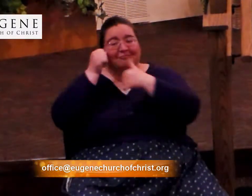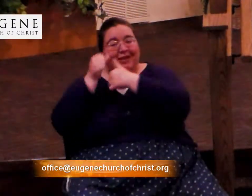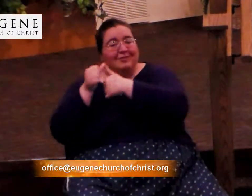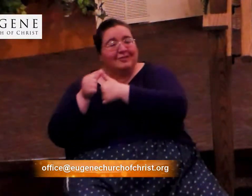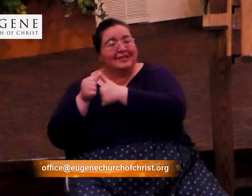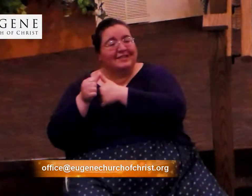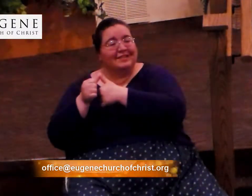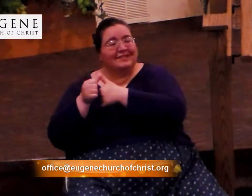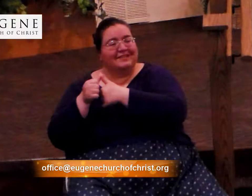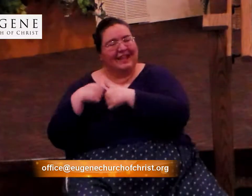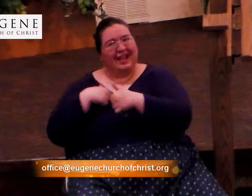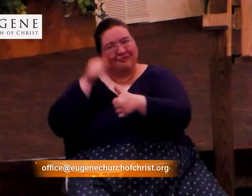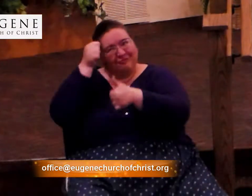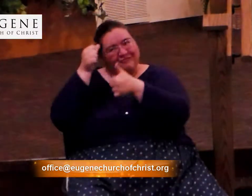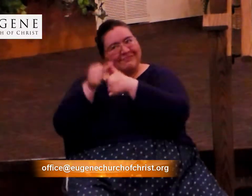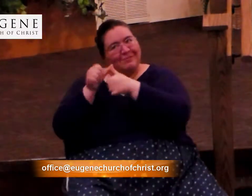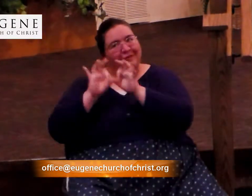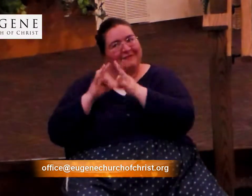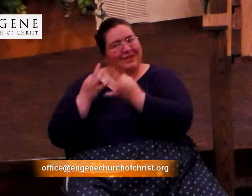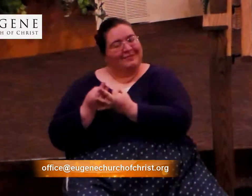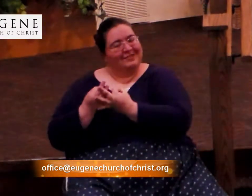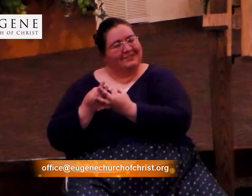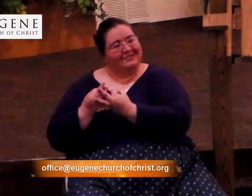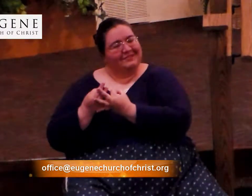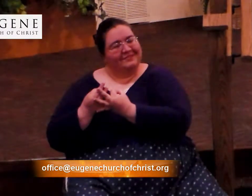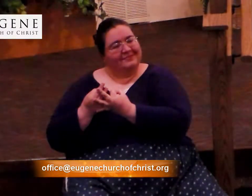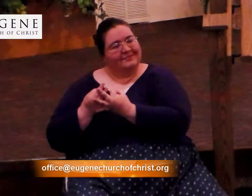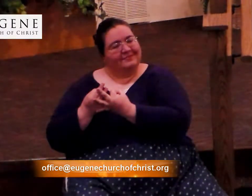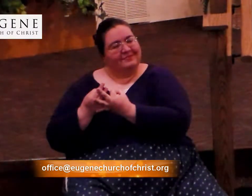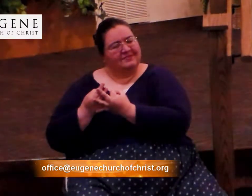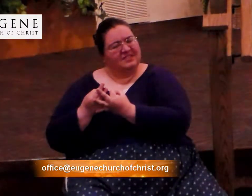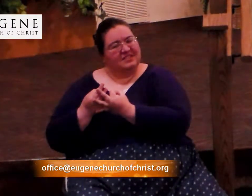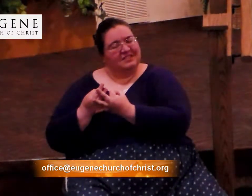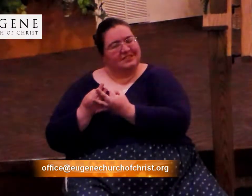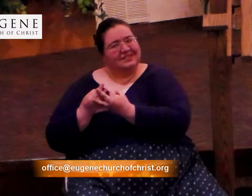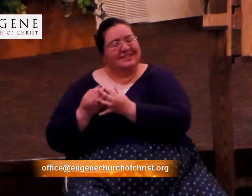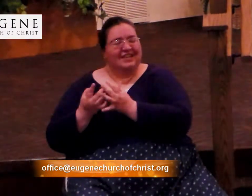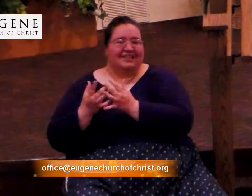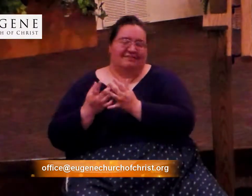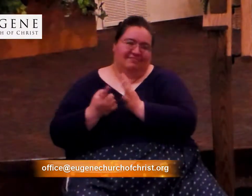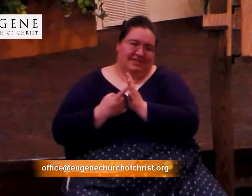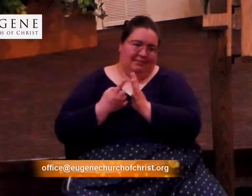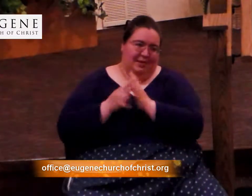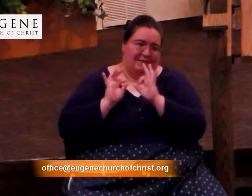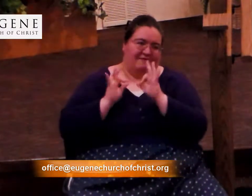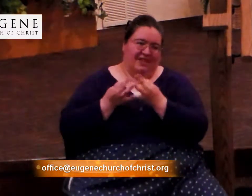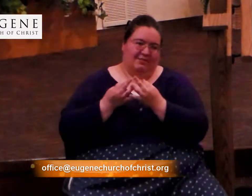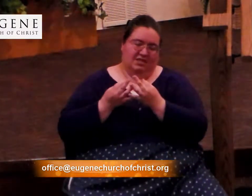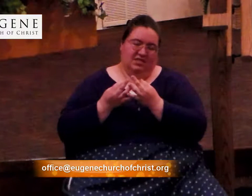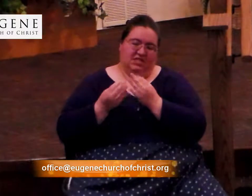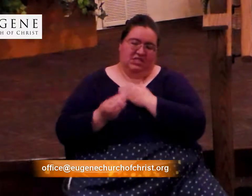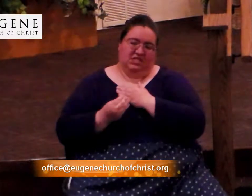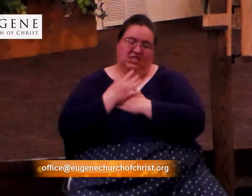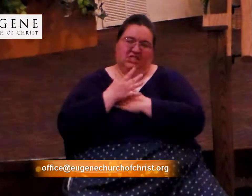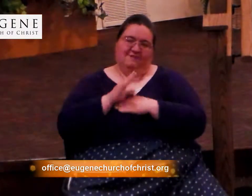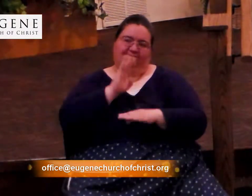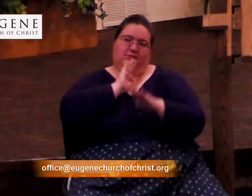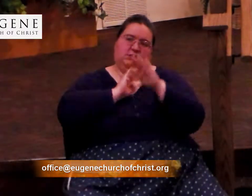family. Now, family also frustrates me to death sometimes. But I'd give anything to be able to pick up the